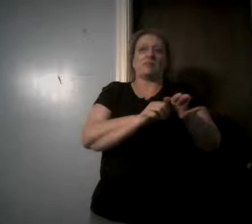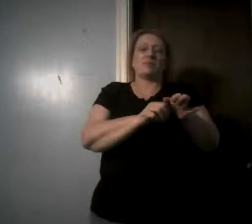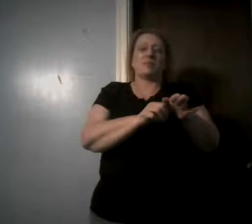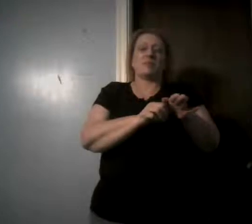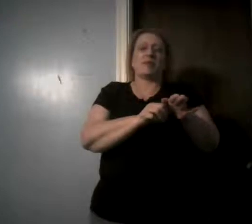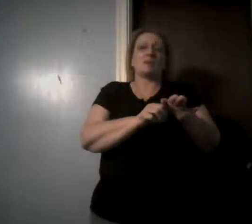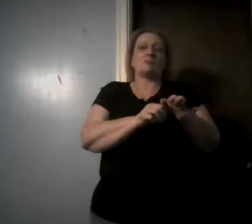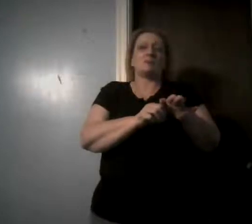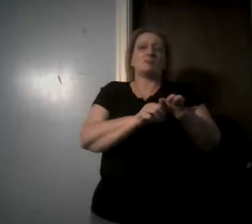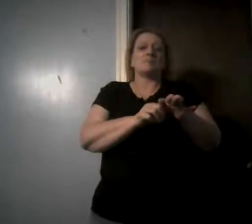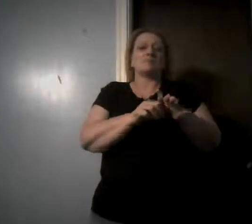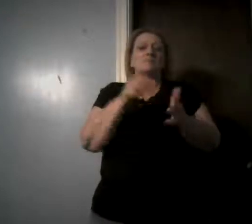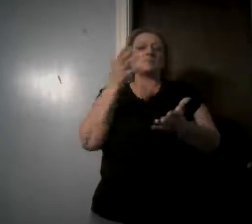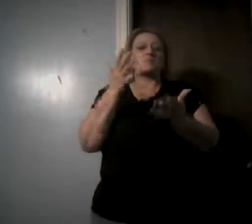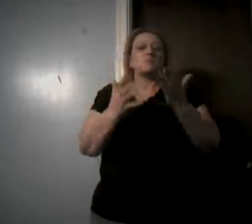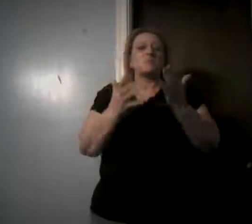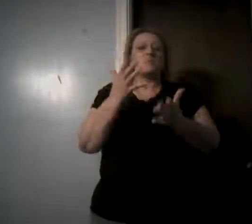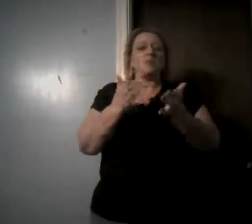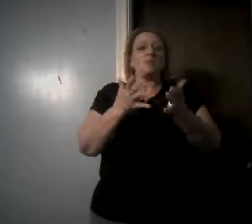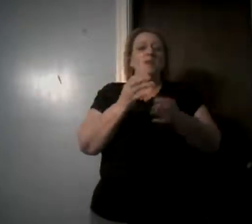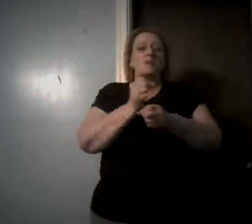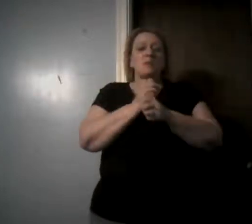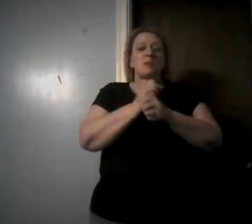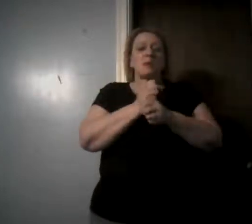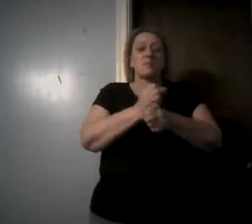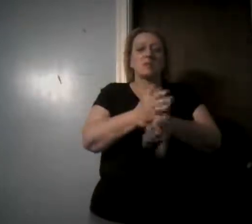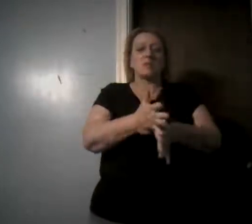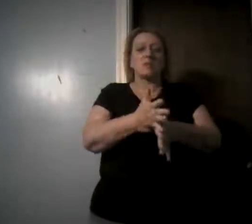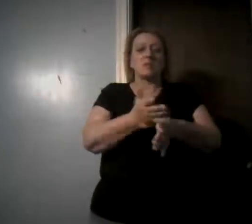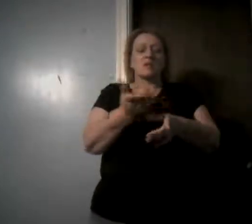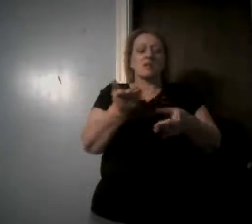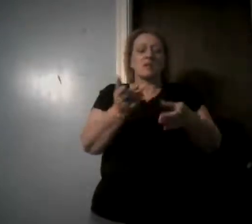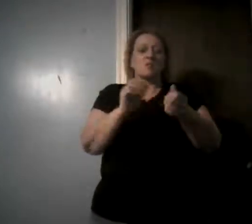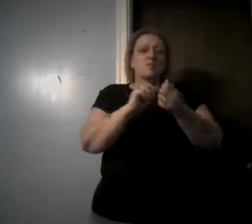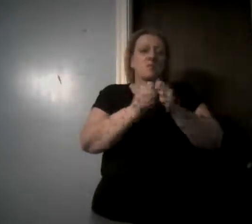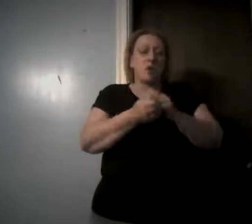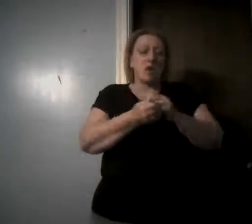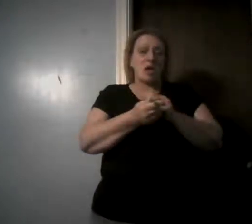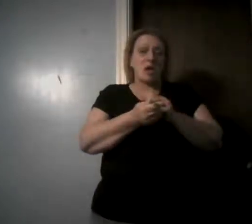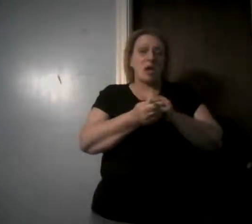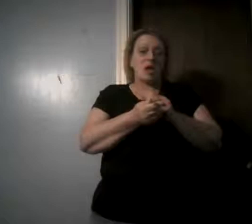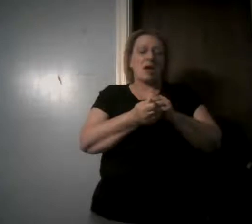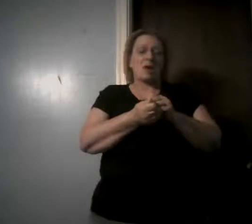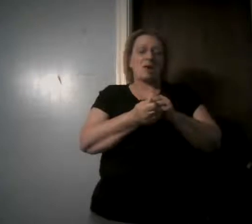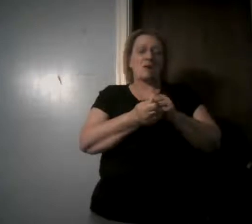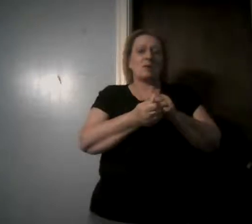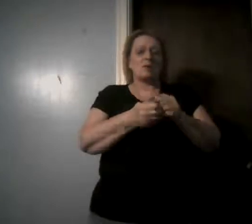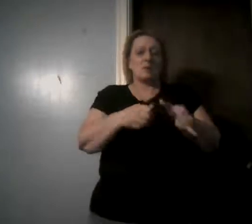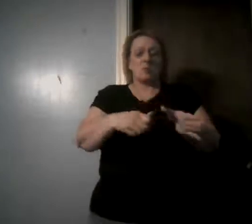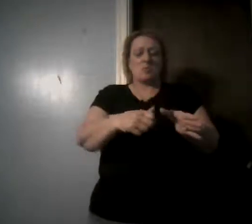It may be caused by improperly trimmed nails, tight-fitting hosiery.